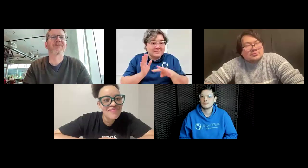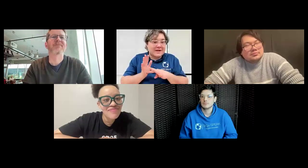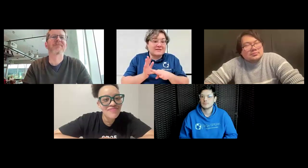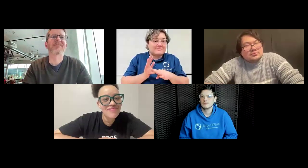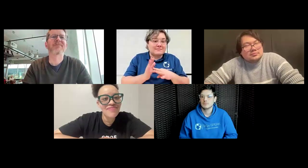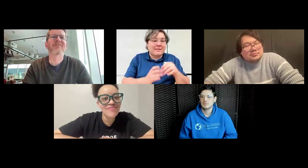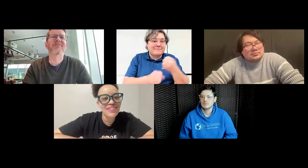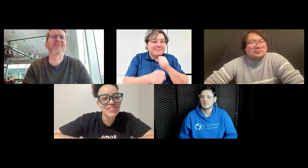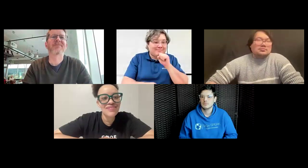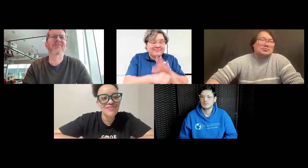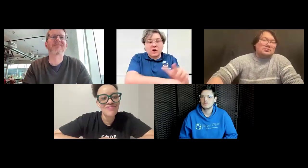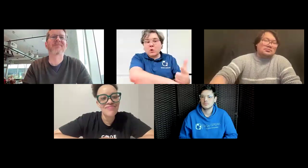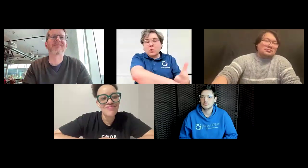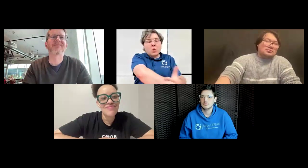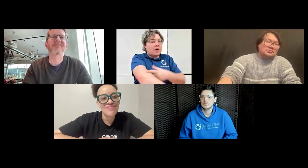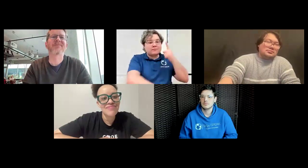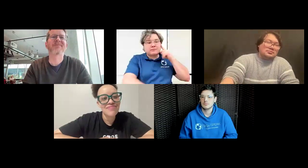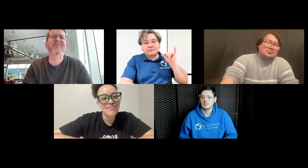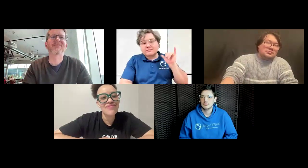Yeah, and again, with Science Speak,